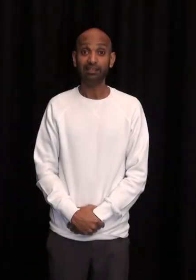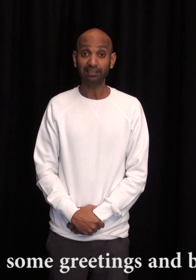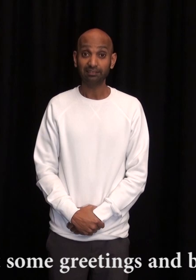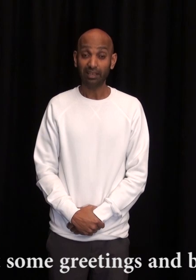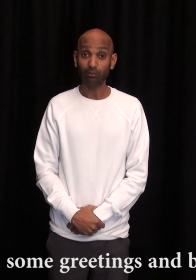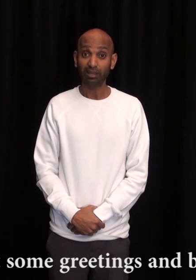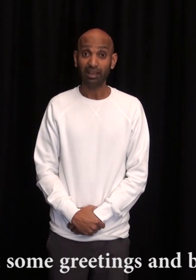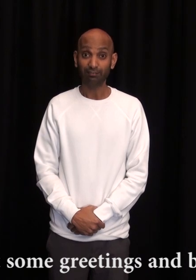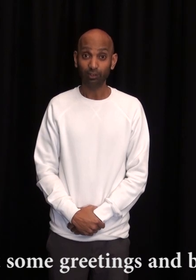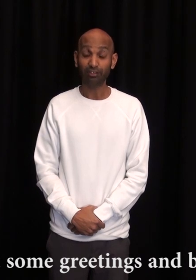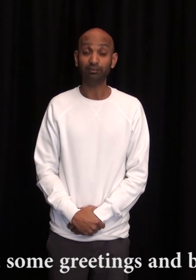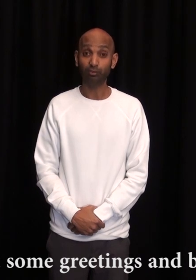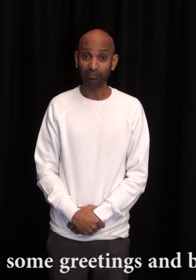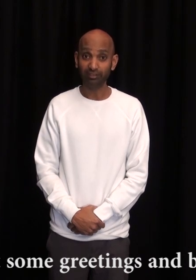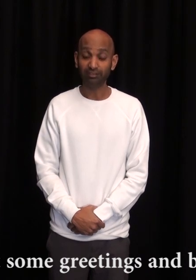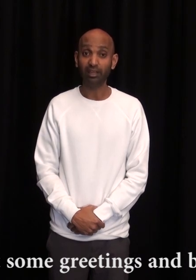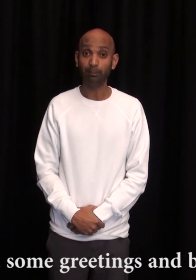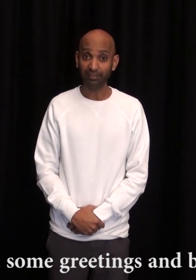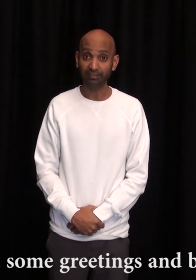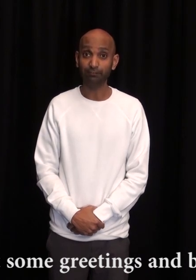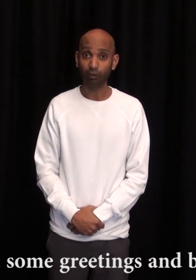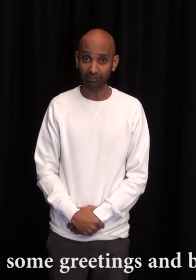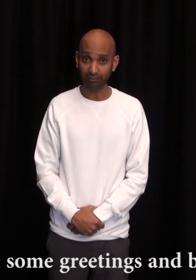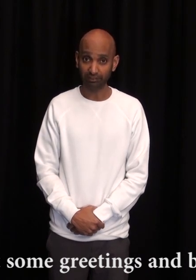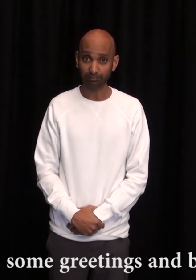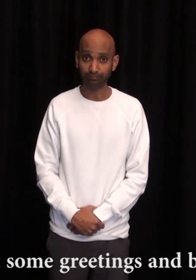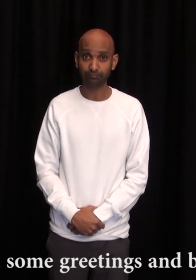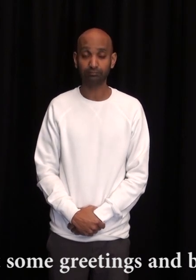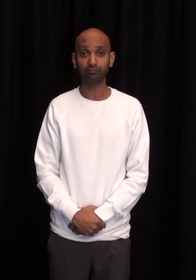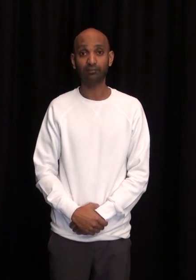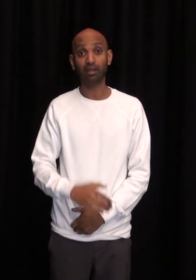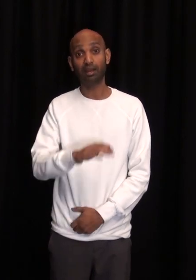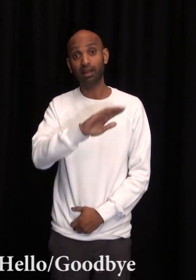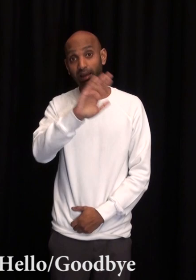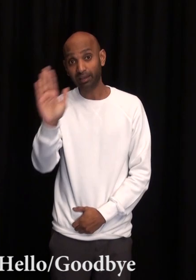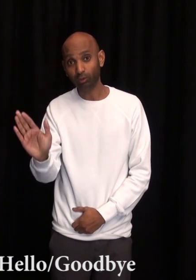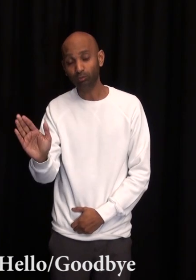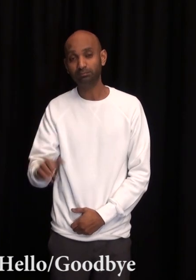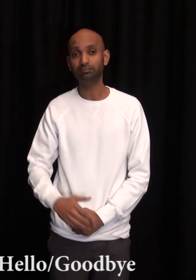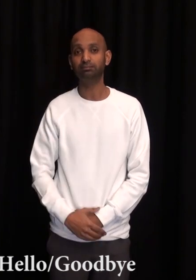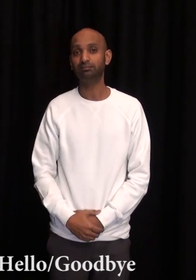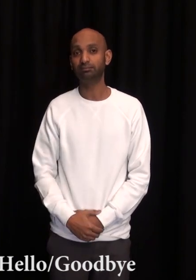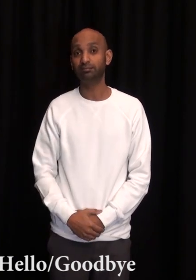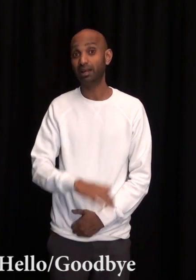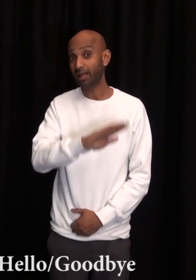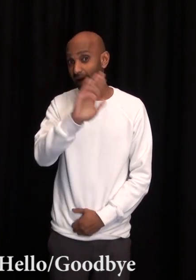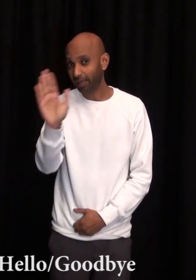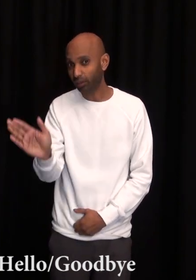Let's now have a look at some greetings and basic phrases. Hello. Hello.